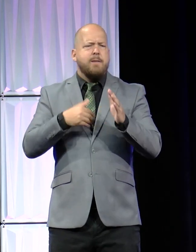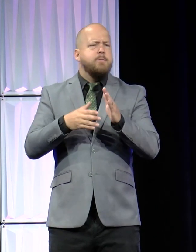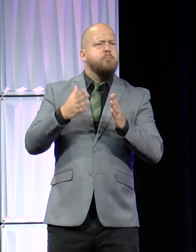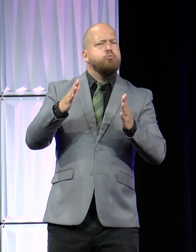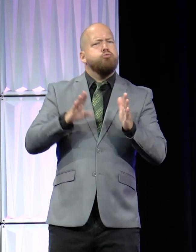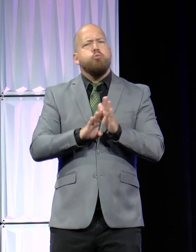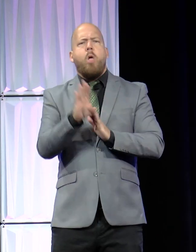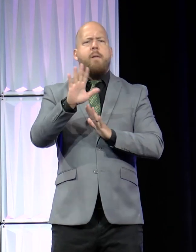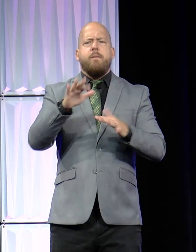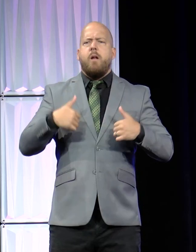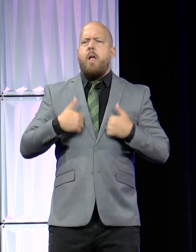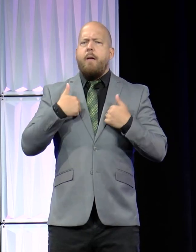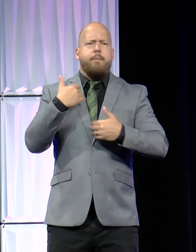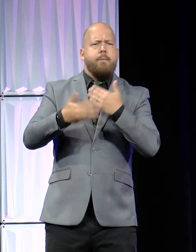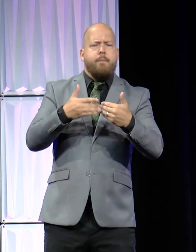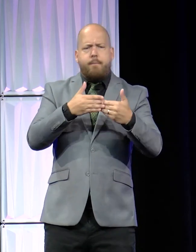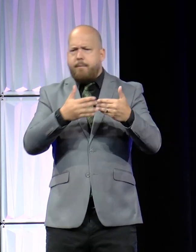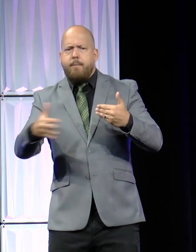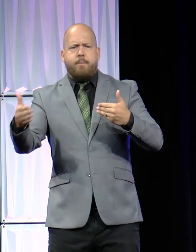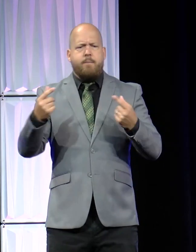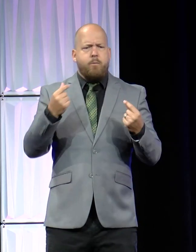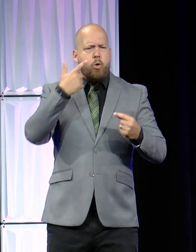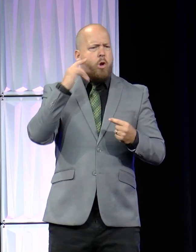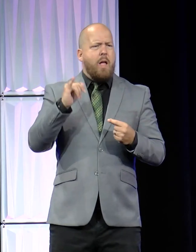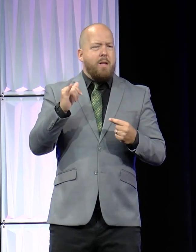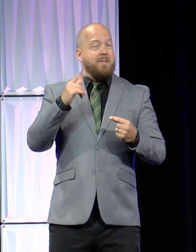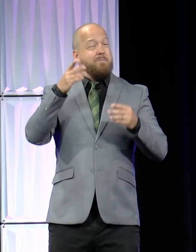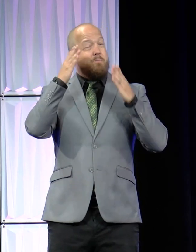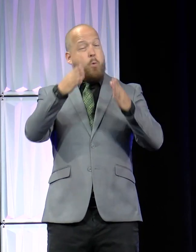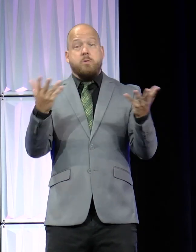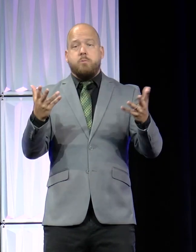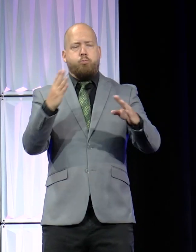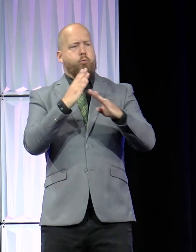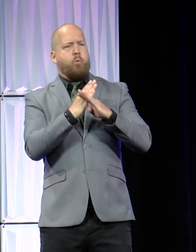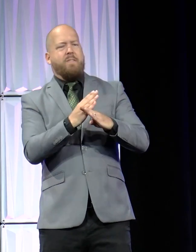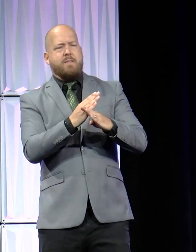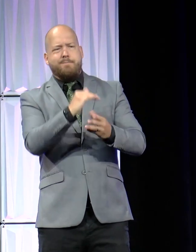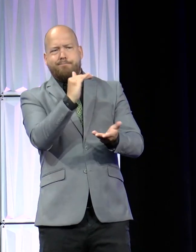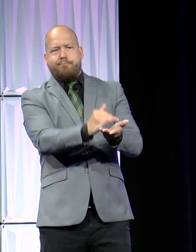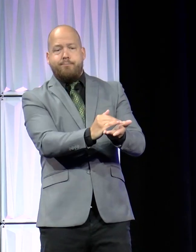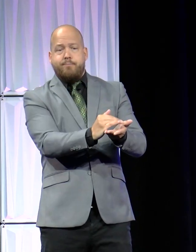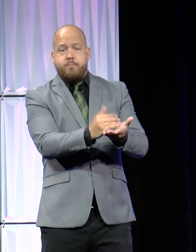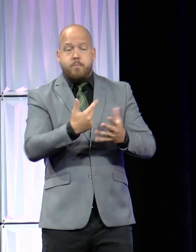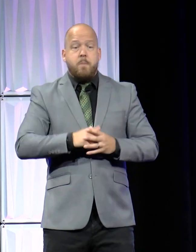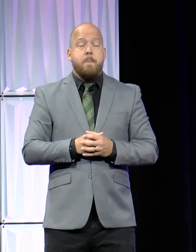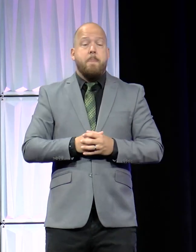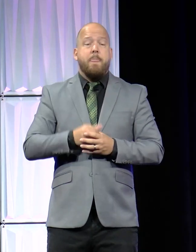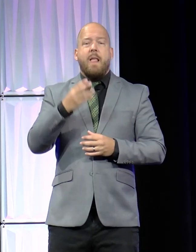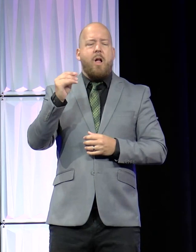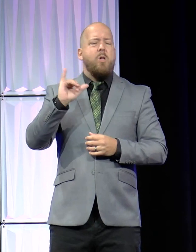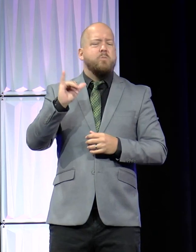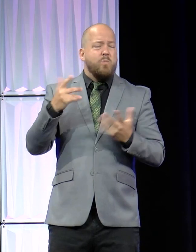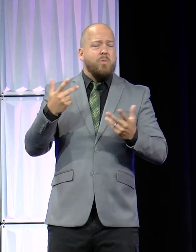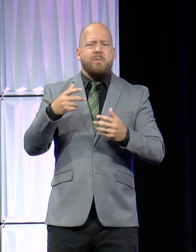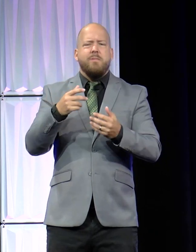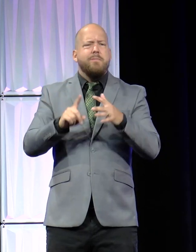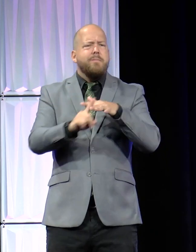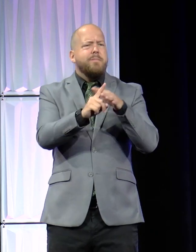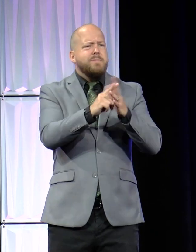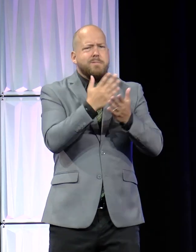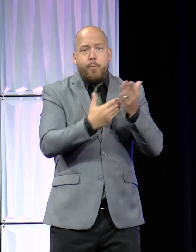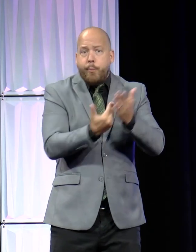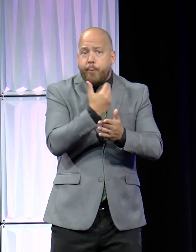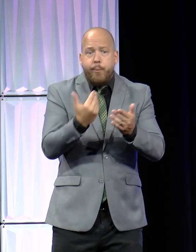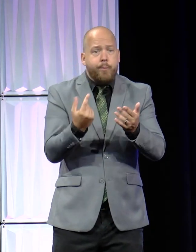unprecedented focus on prevention and also tackles new and emerging forms of gender-based violence,